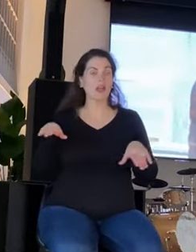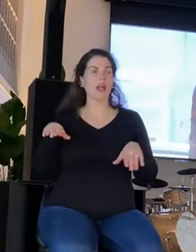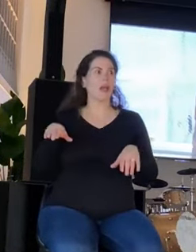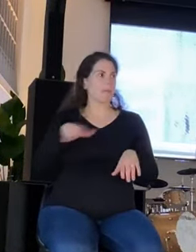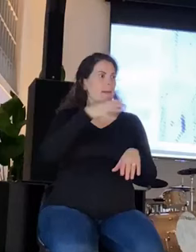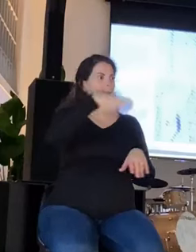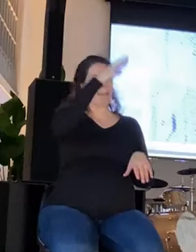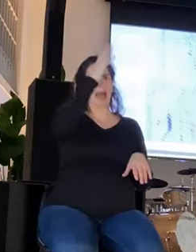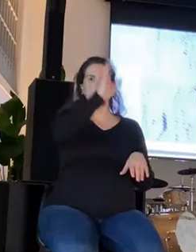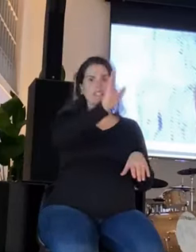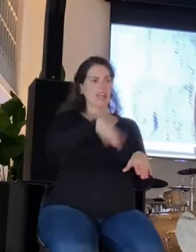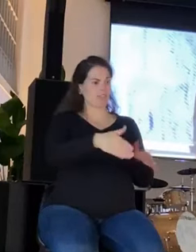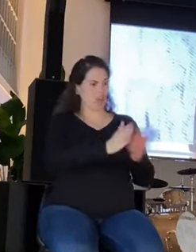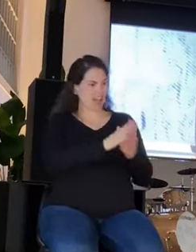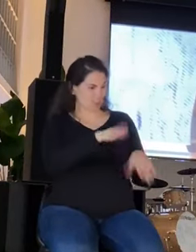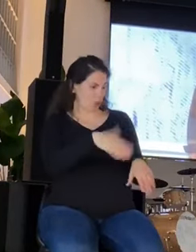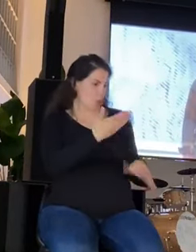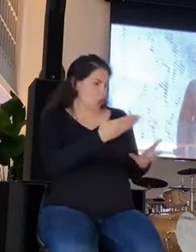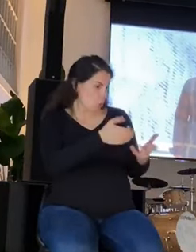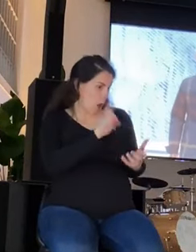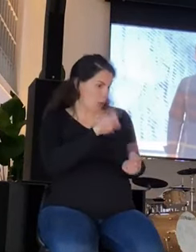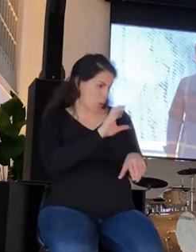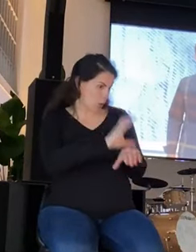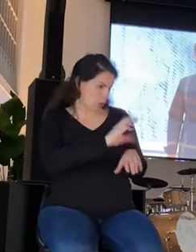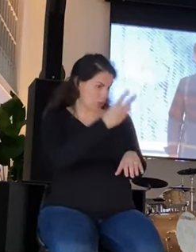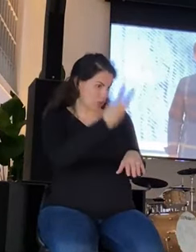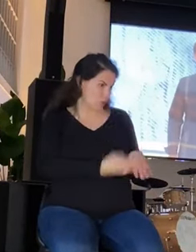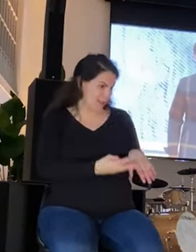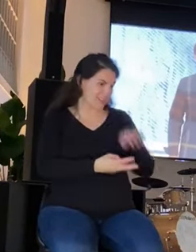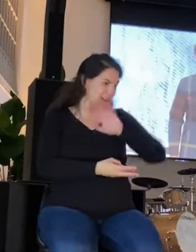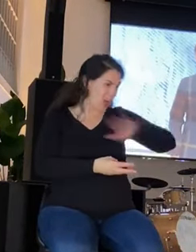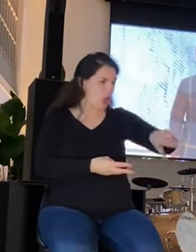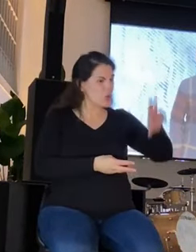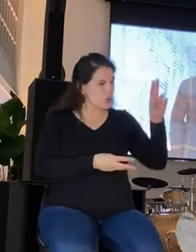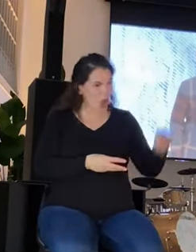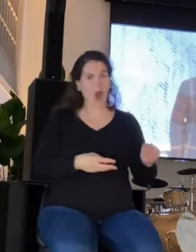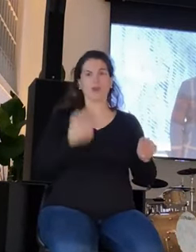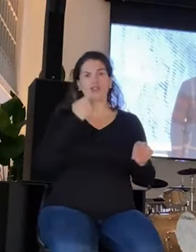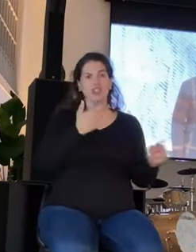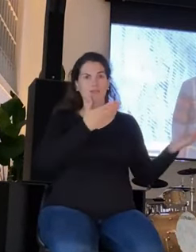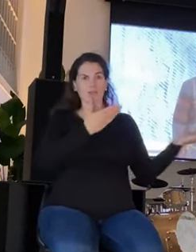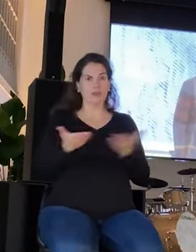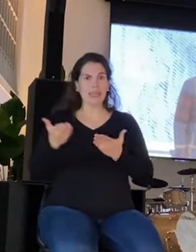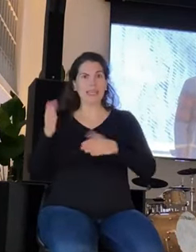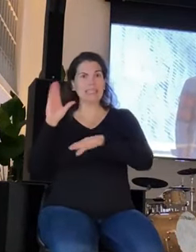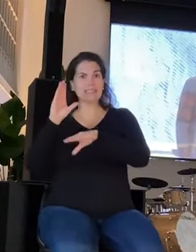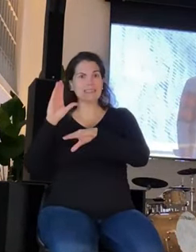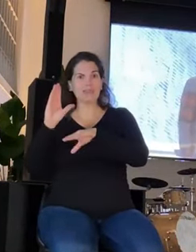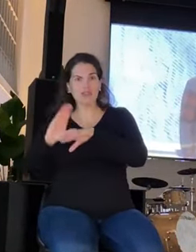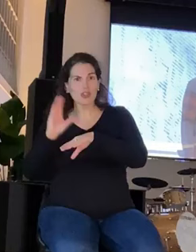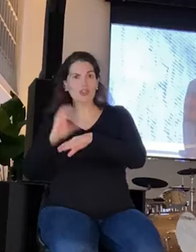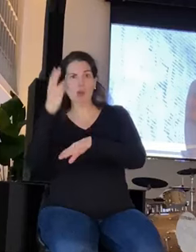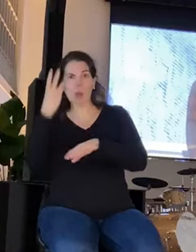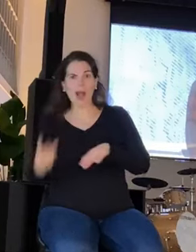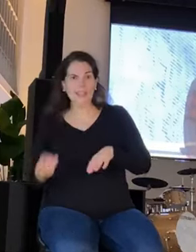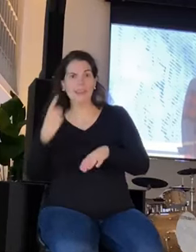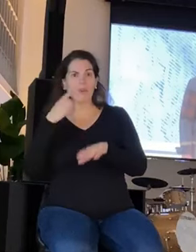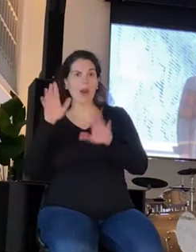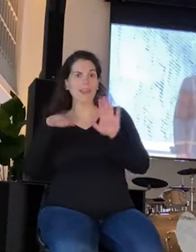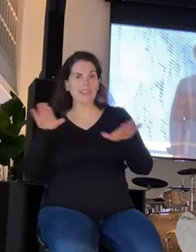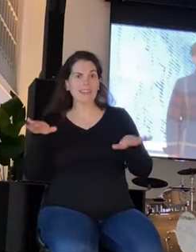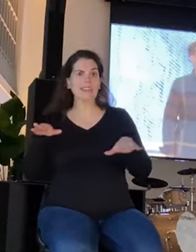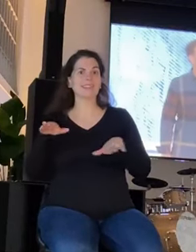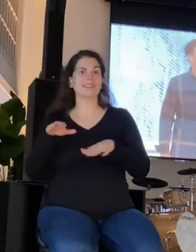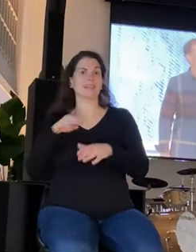asked you? No, they didn't ask us that question. Why? Because they knew something we didn't know. Just like my mom knew,